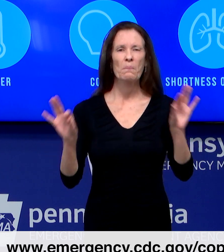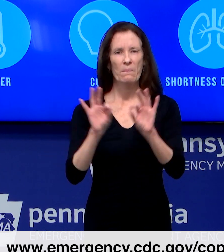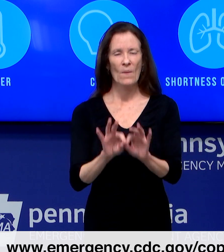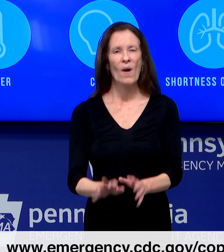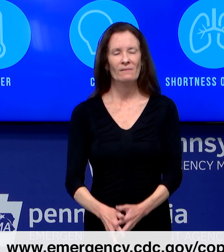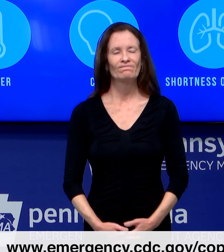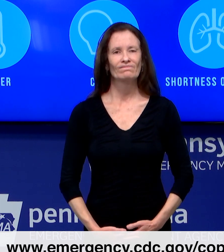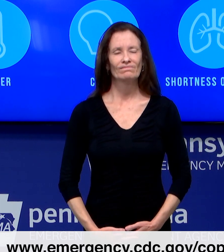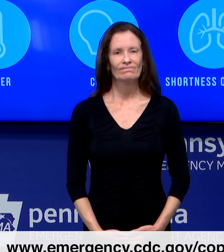www.cdc.gov/coping.